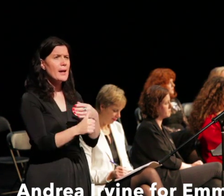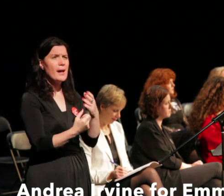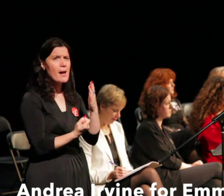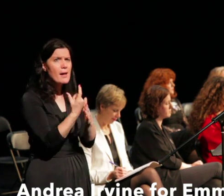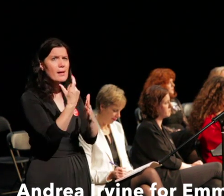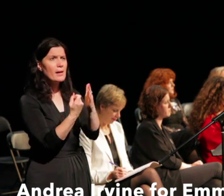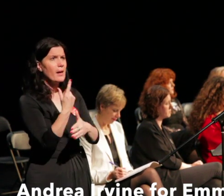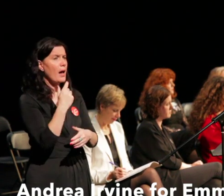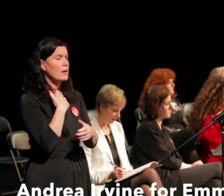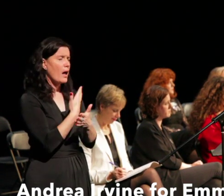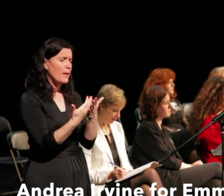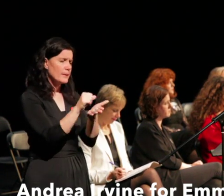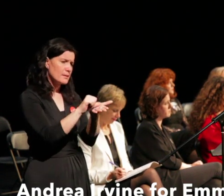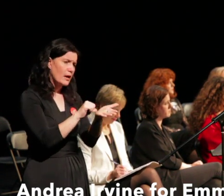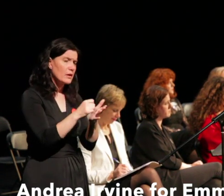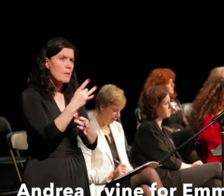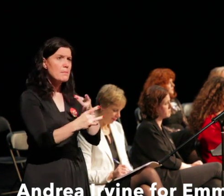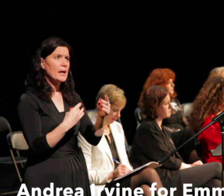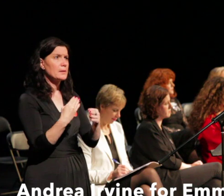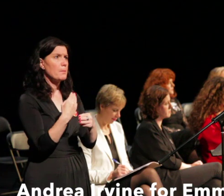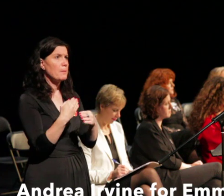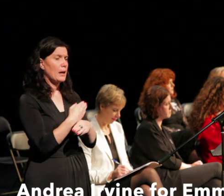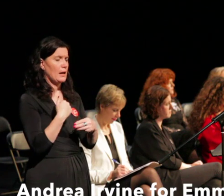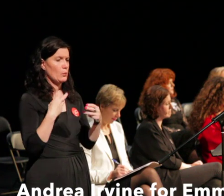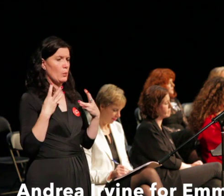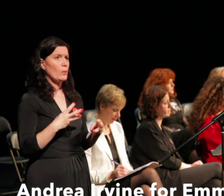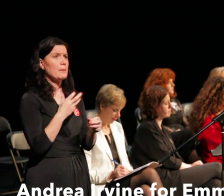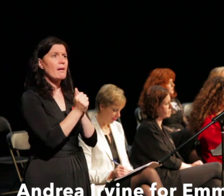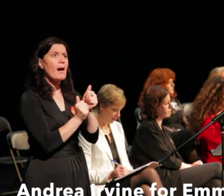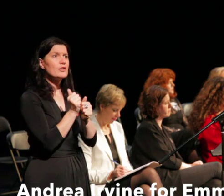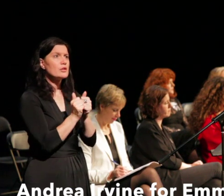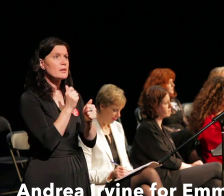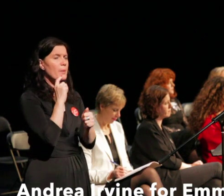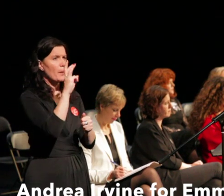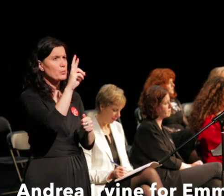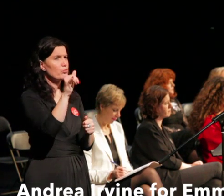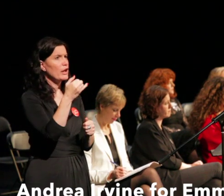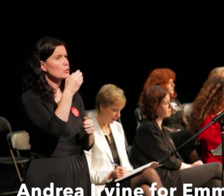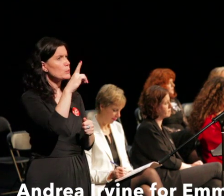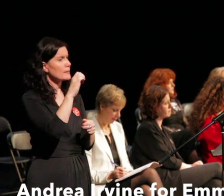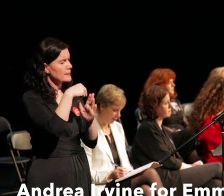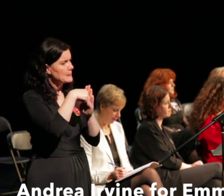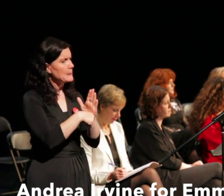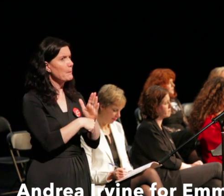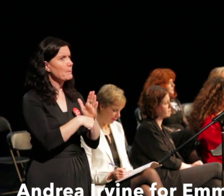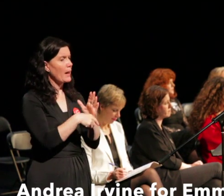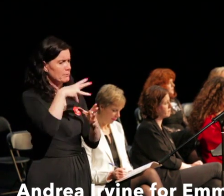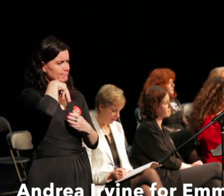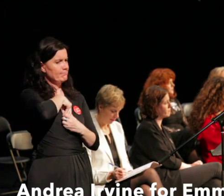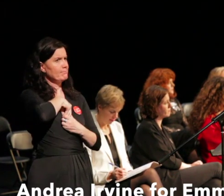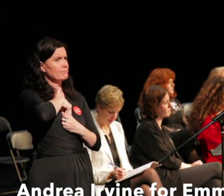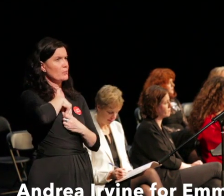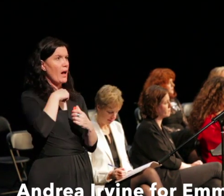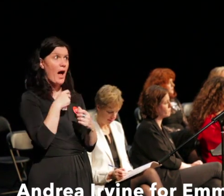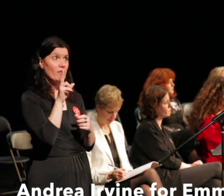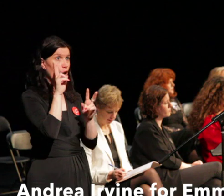and grinding sacrifices made by our women actors? The prejudice is deep and internalised. This past week,